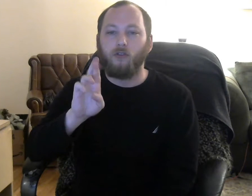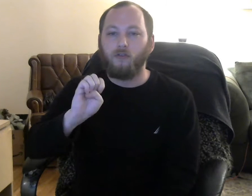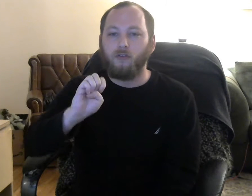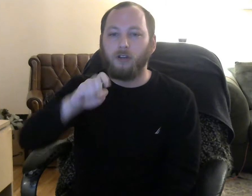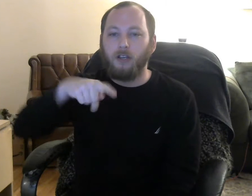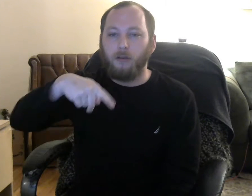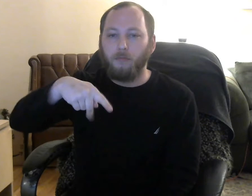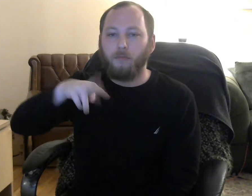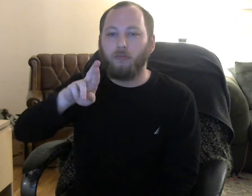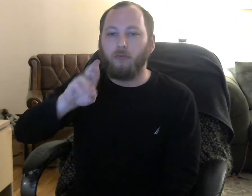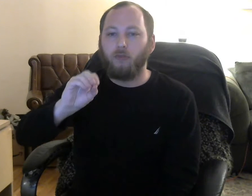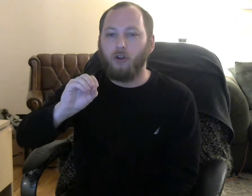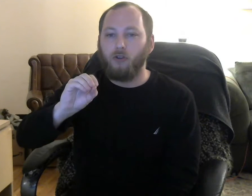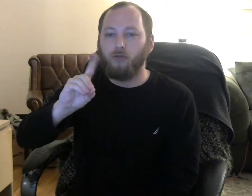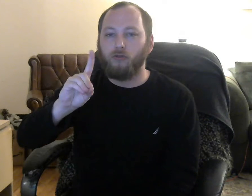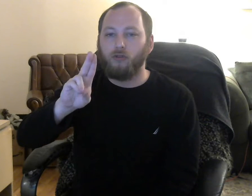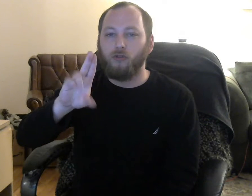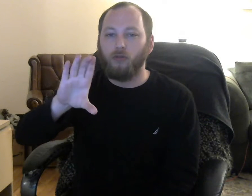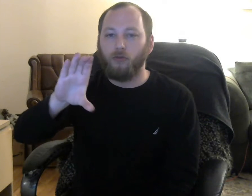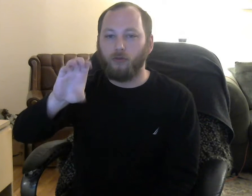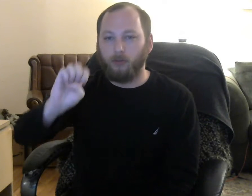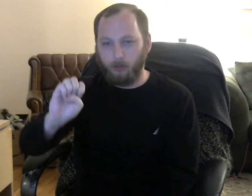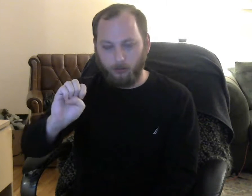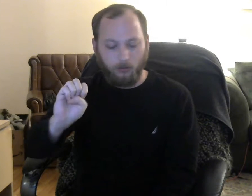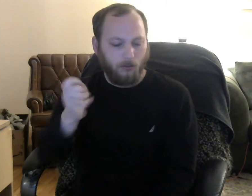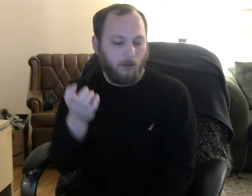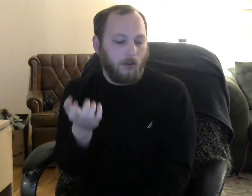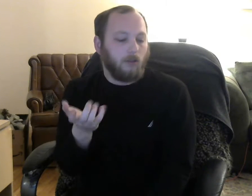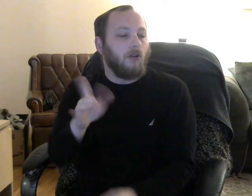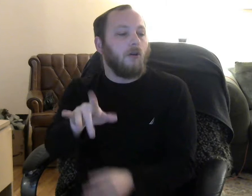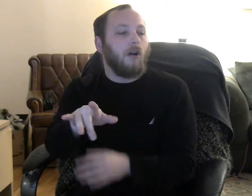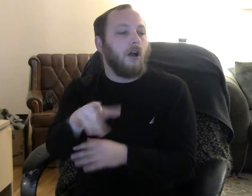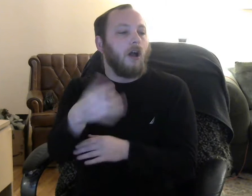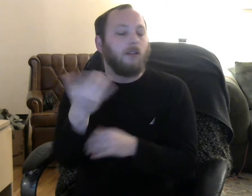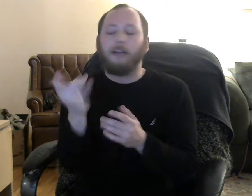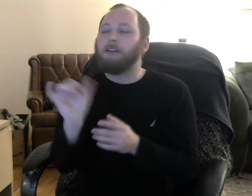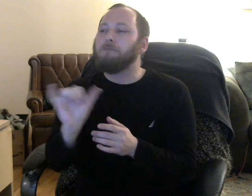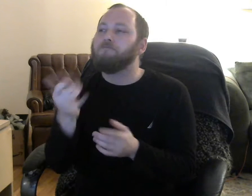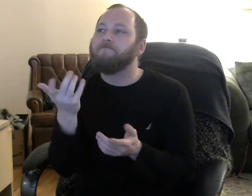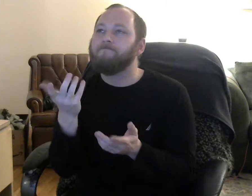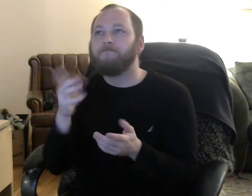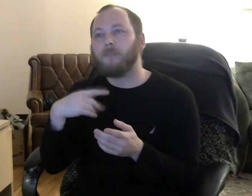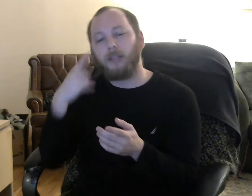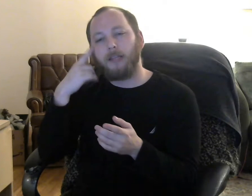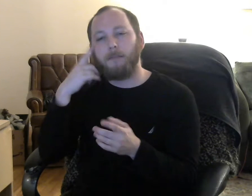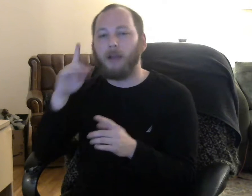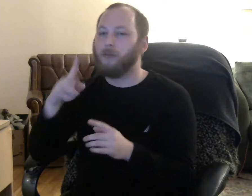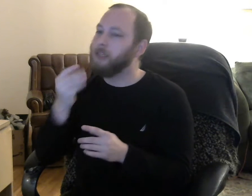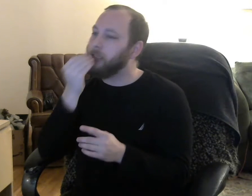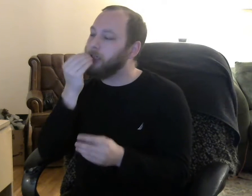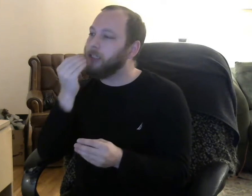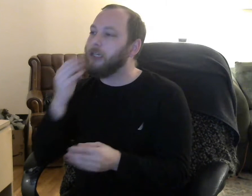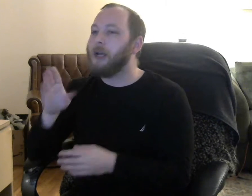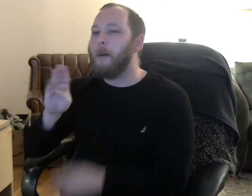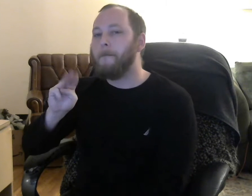do this? We look around us. How do we, eat a muffin? And how does that allow us to move around and think and do all the things we do?